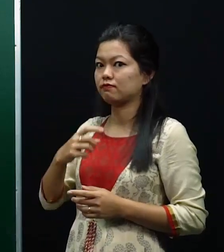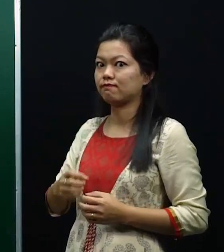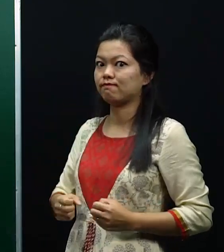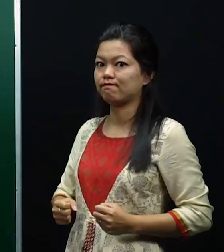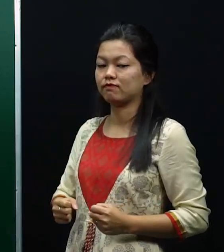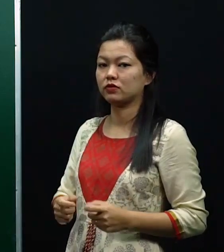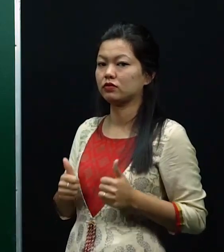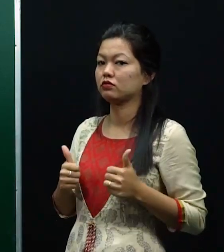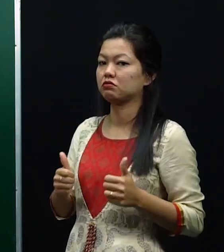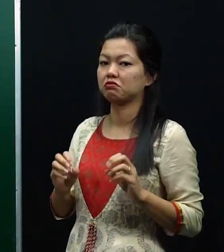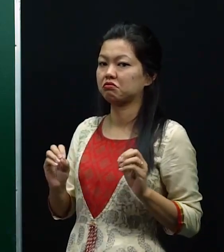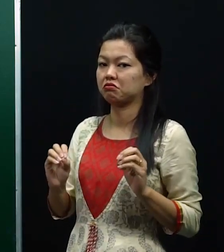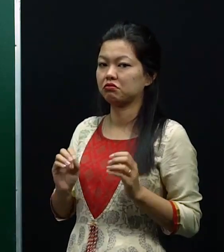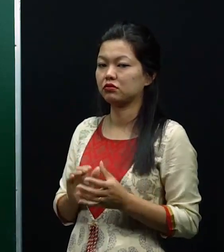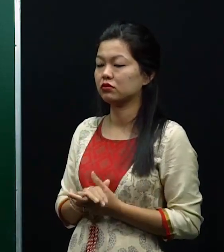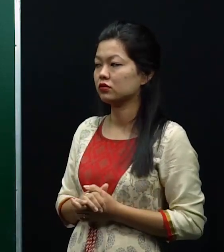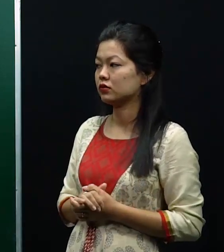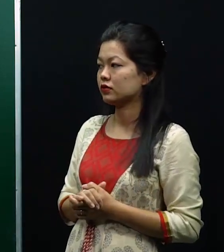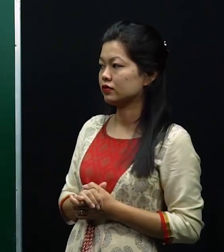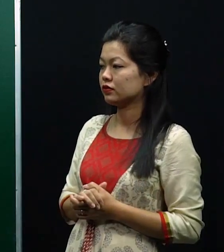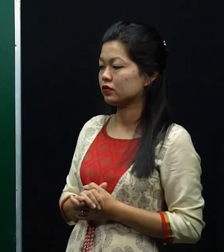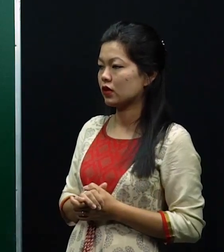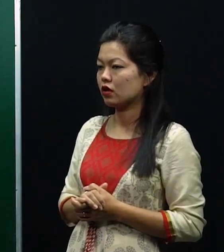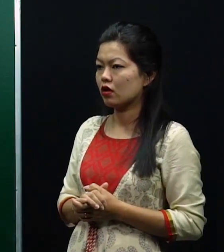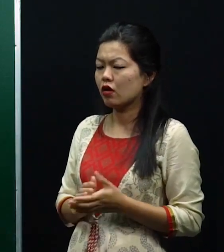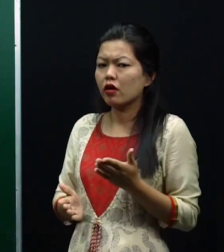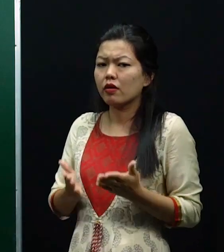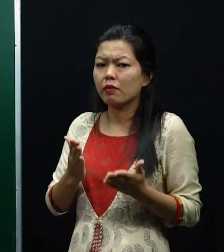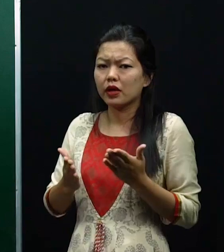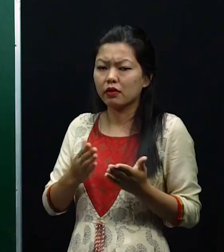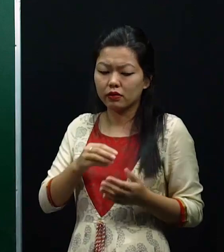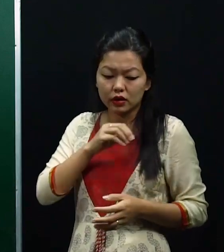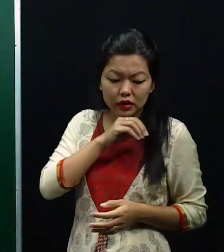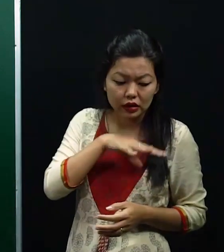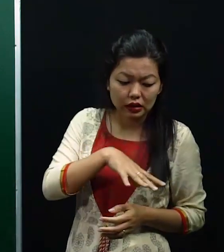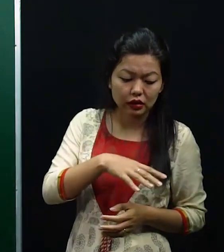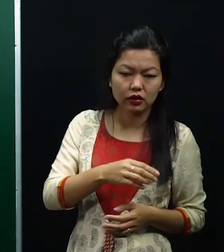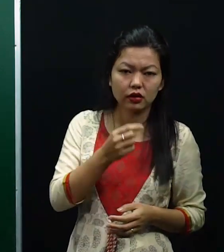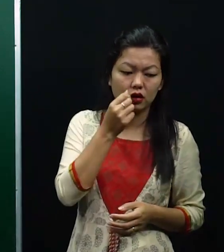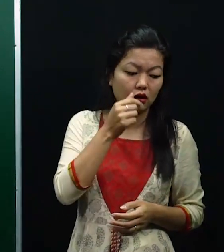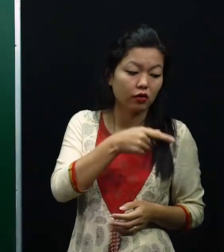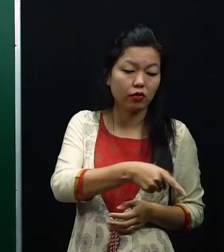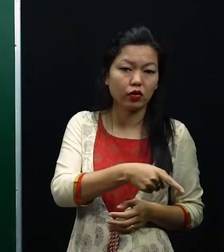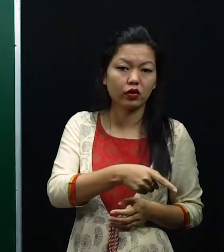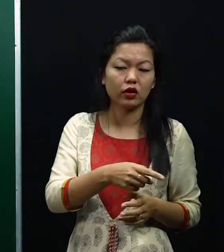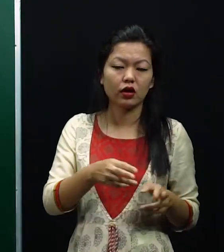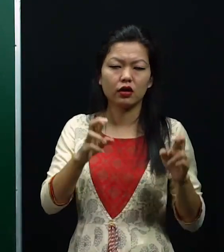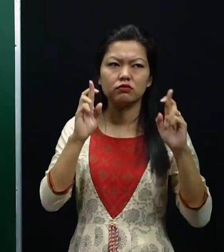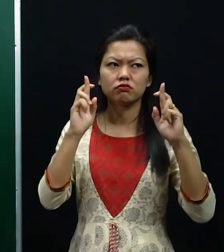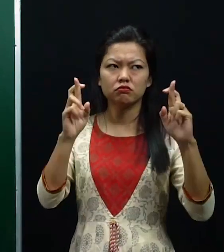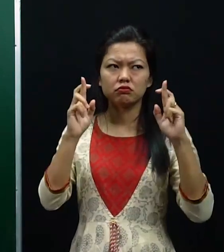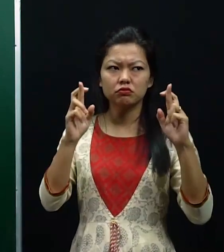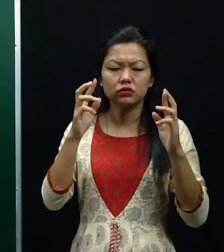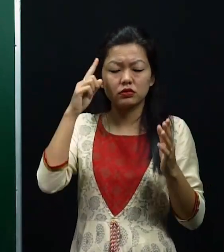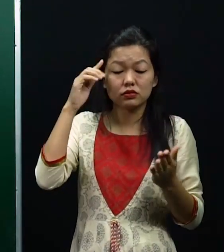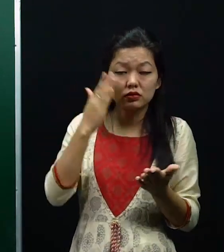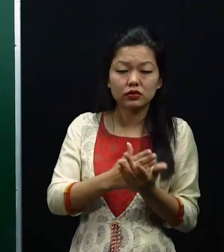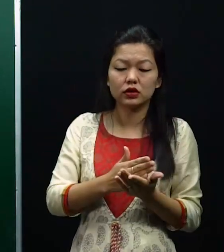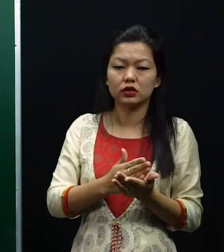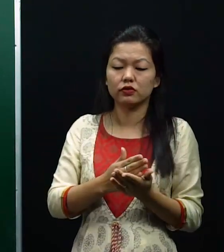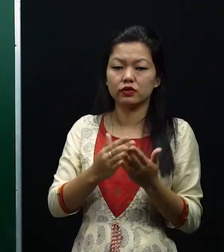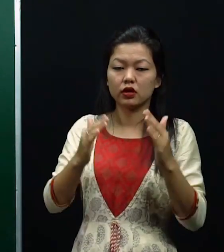was rich, he did not have some qualities that Ernest expected, except the face. They were